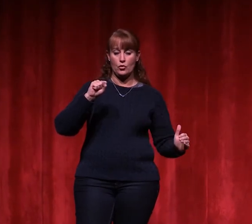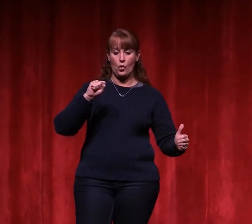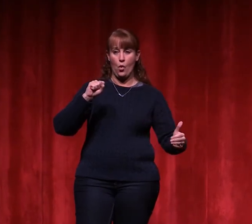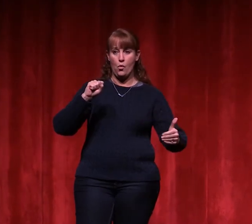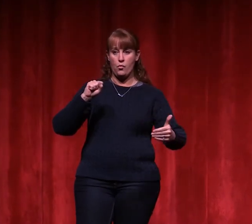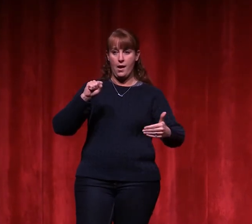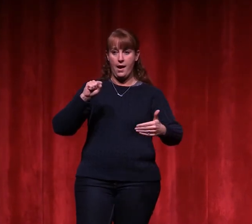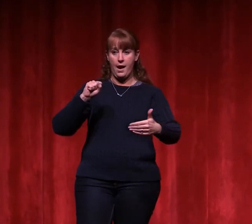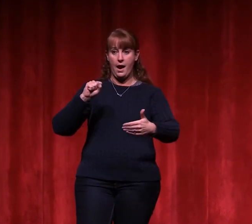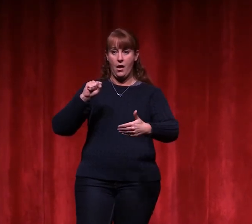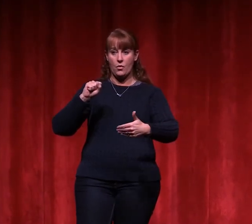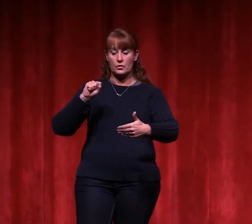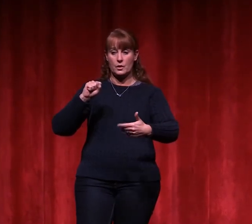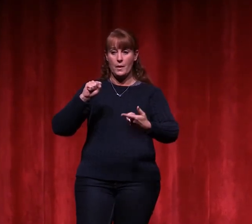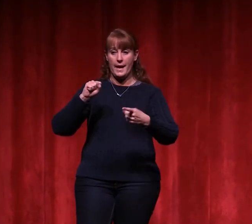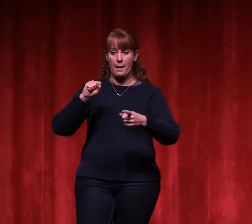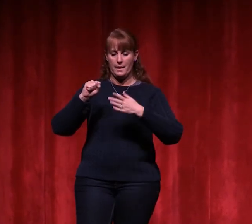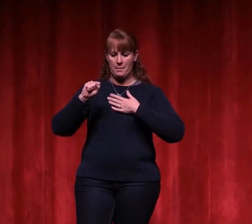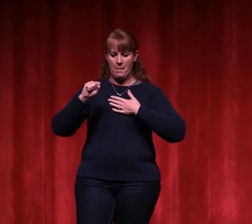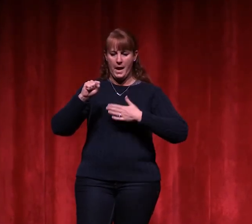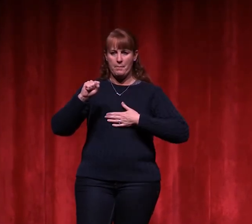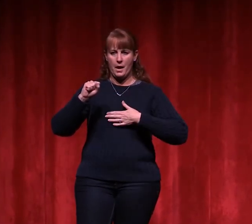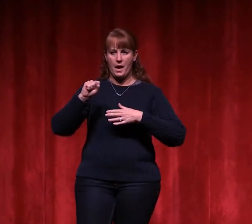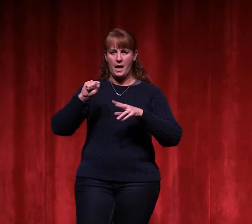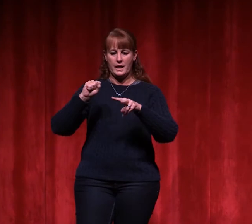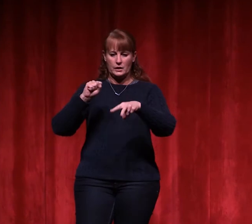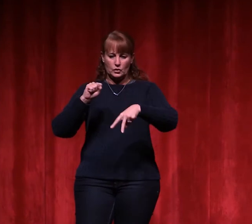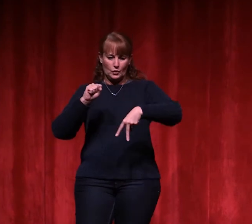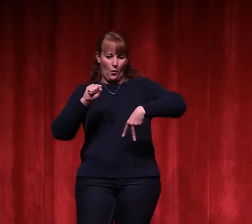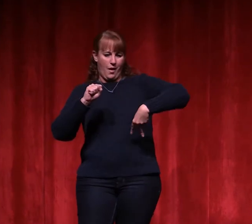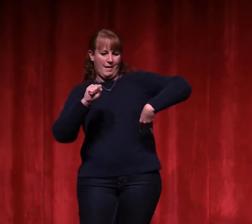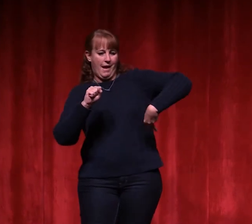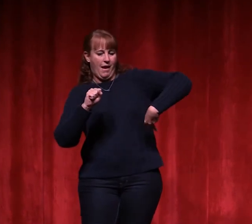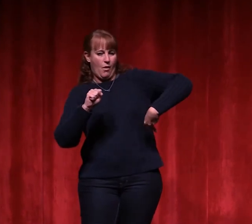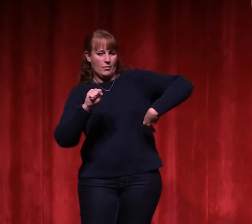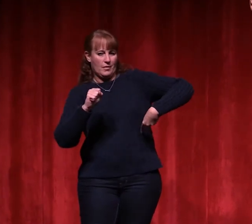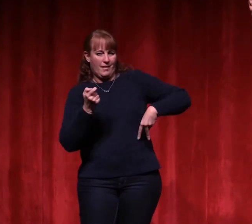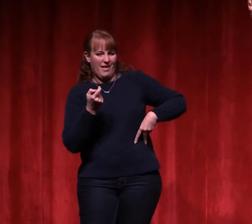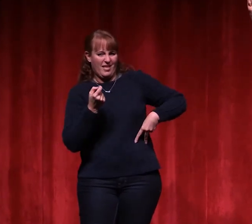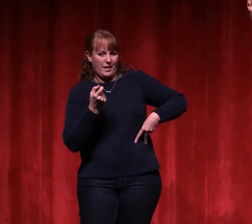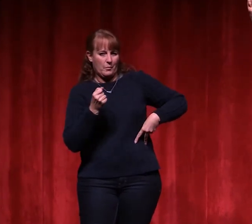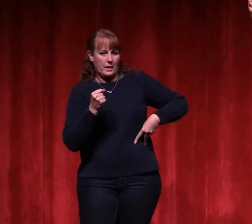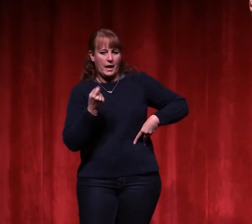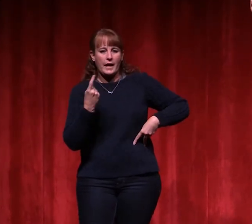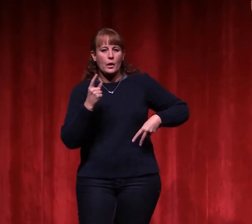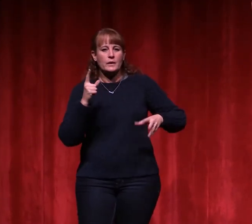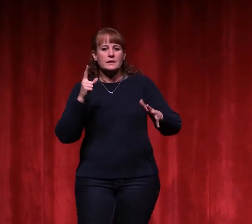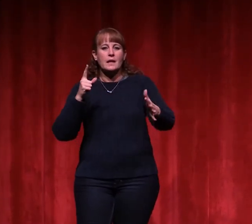my arm around the tree, my body swung out just far enough. I could just